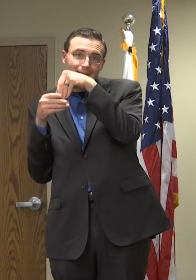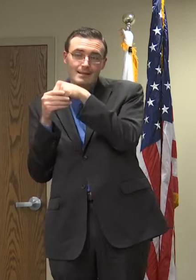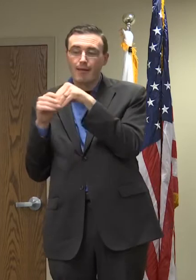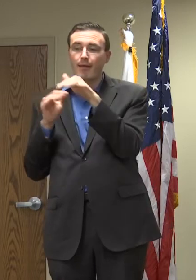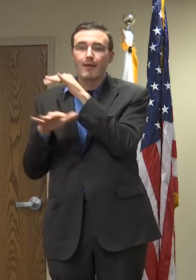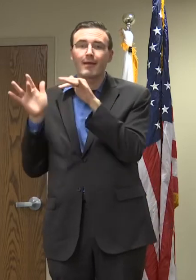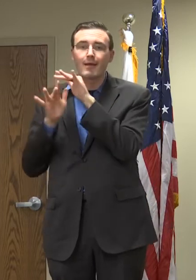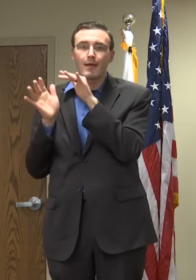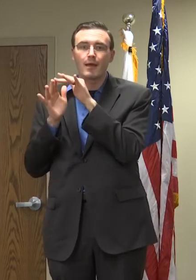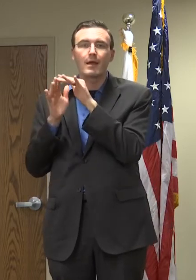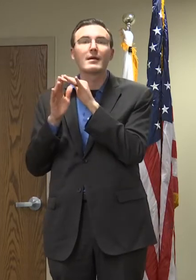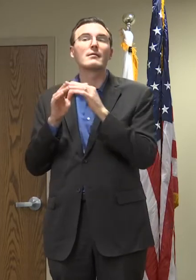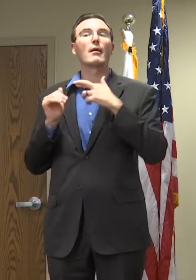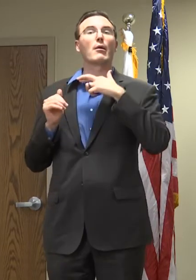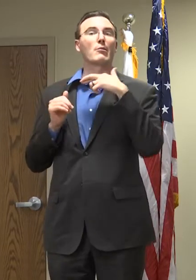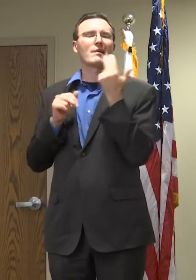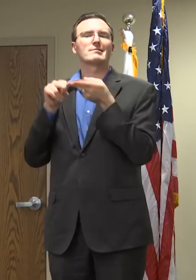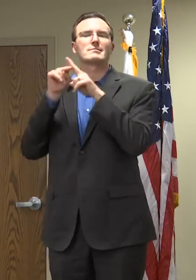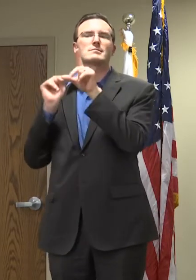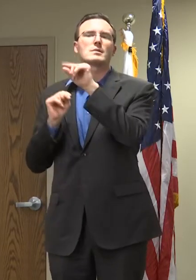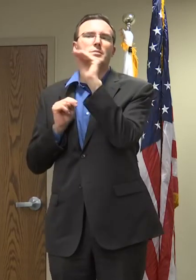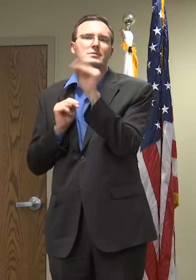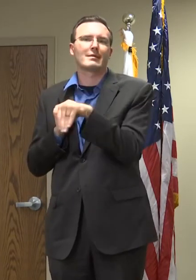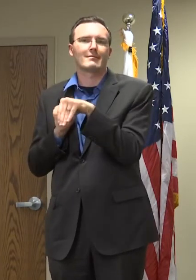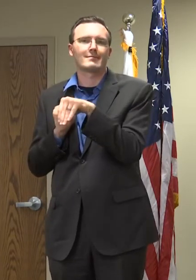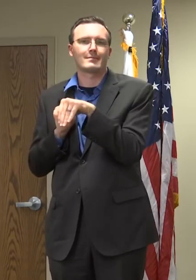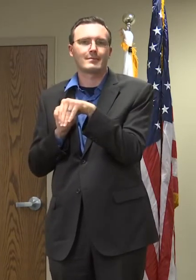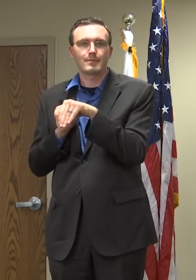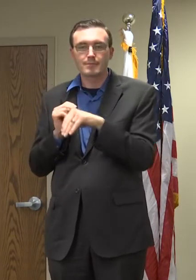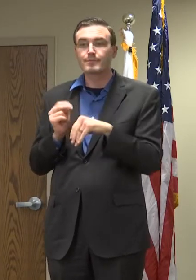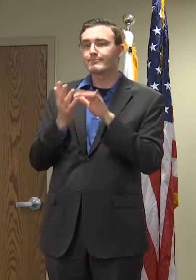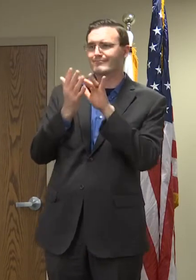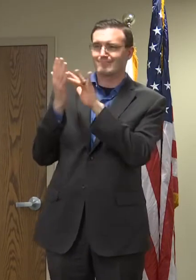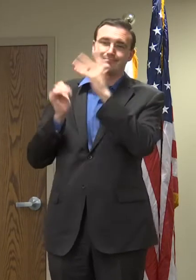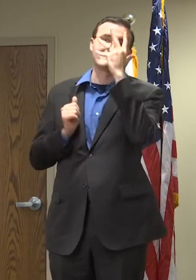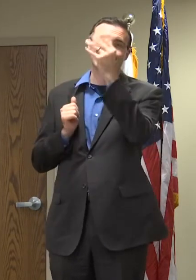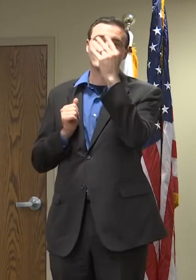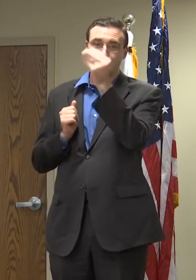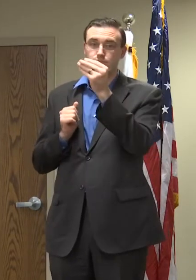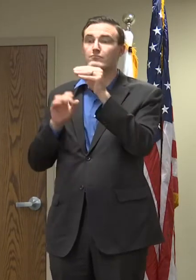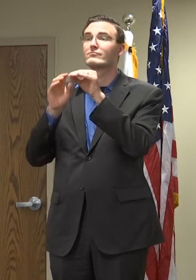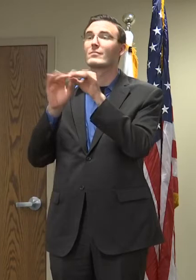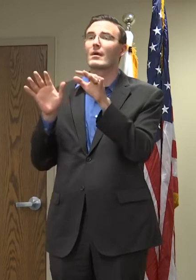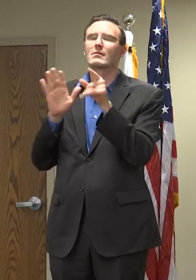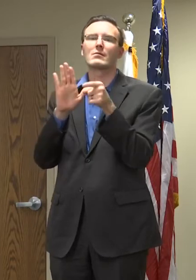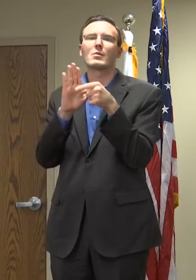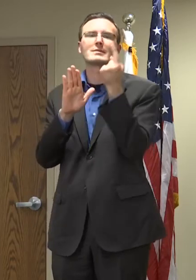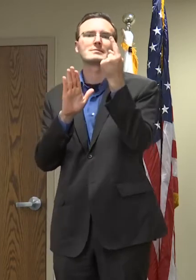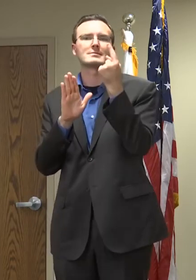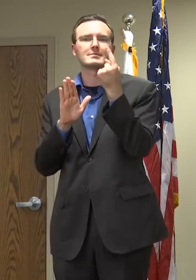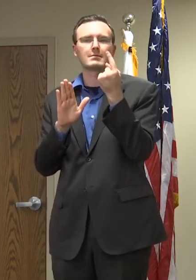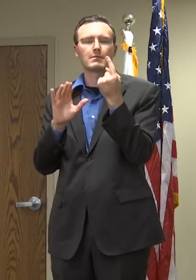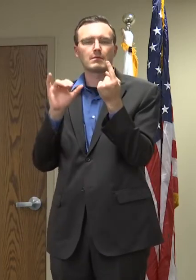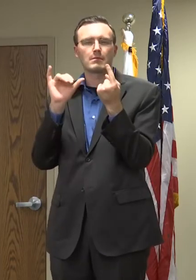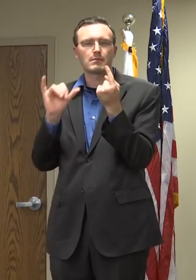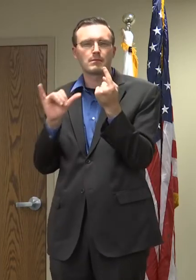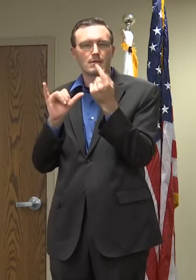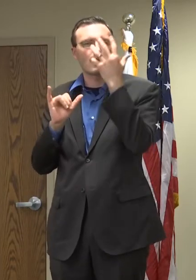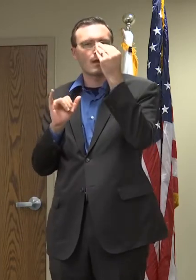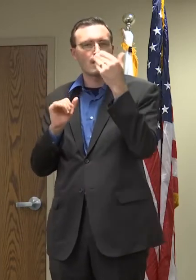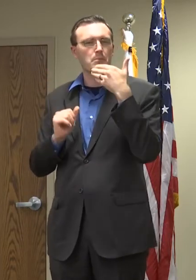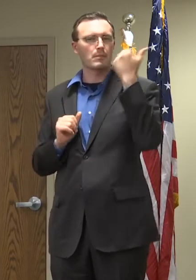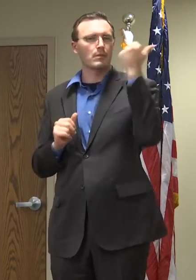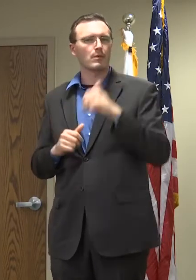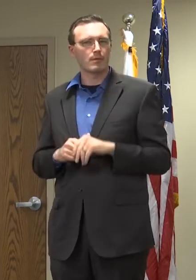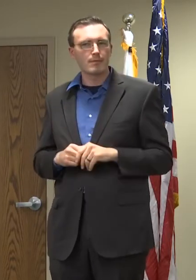China documented only one case of outdoor transmission. Wearing a mask further reduces the risk if you're